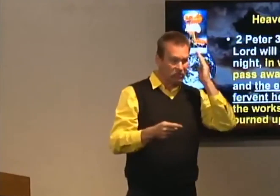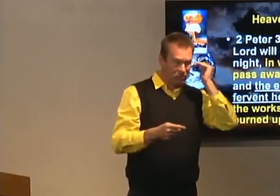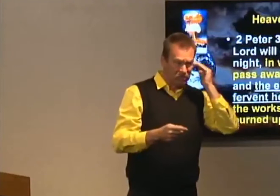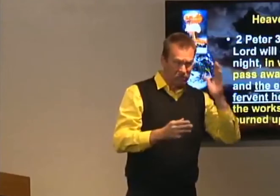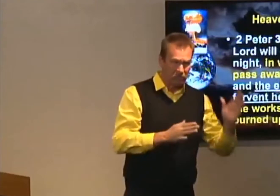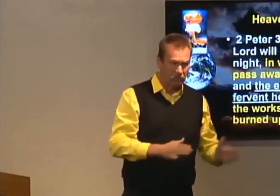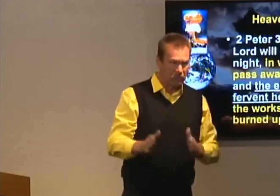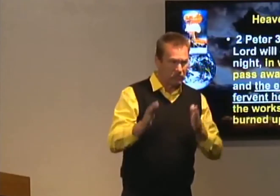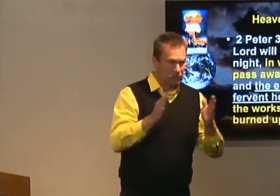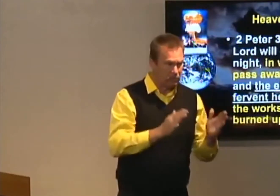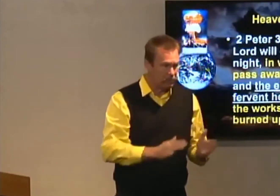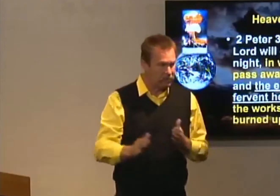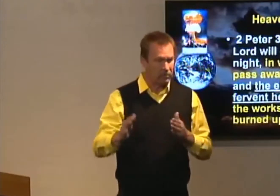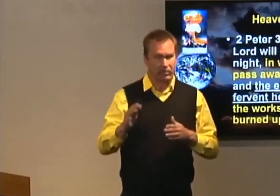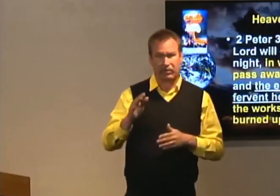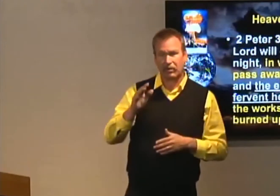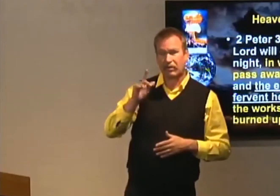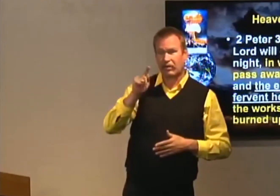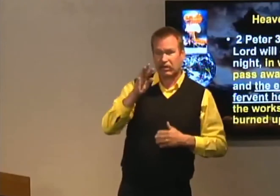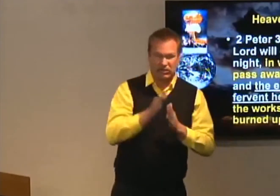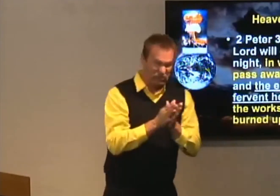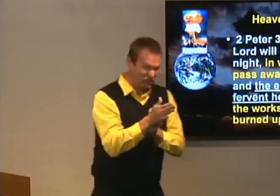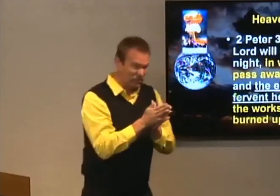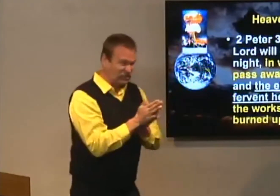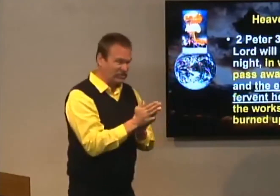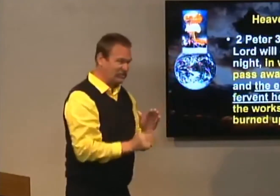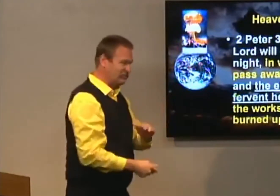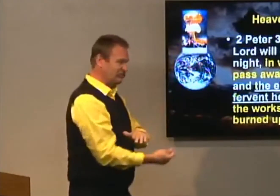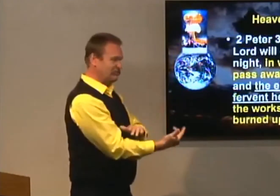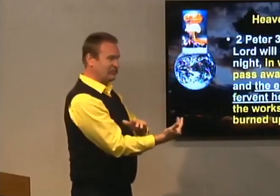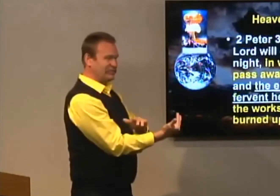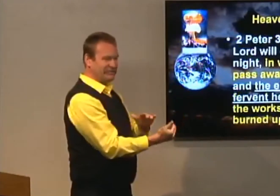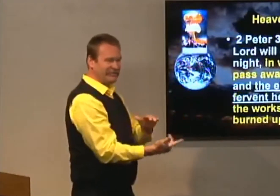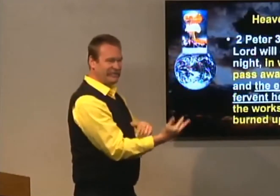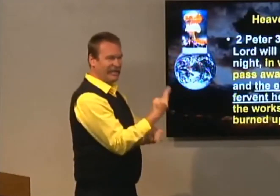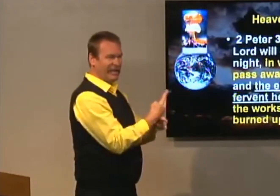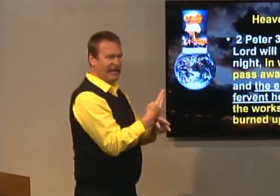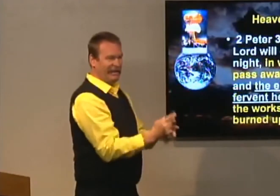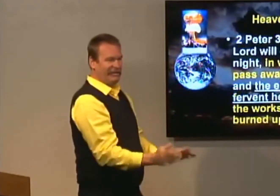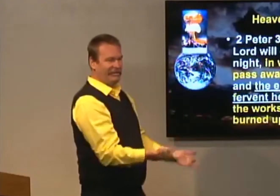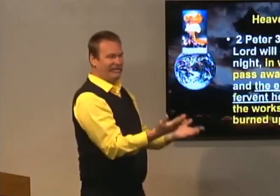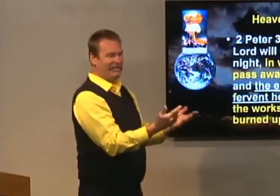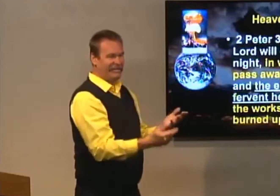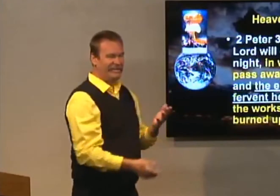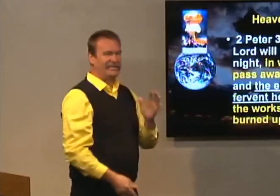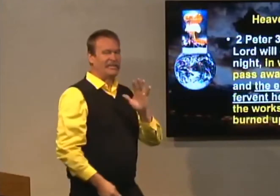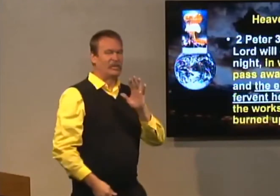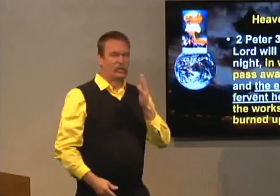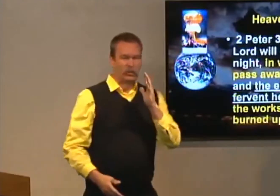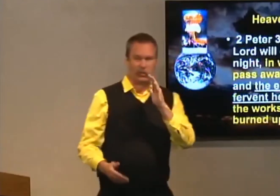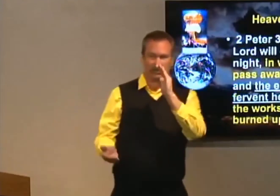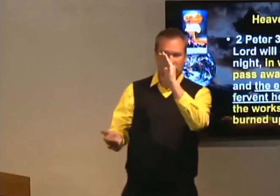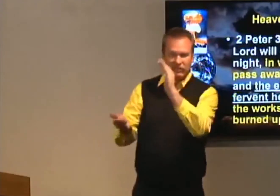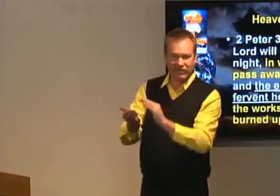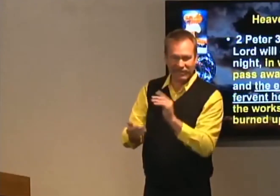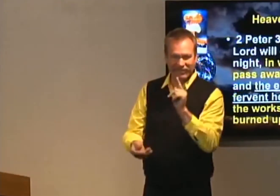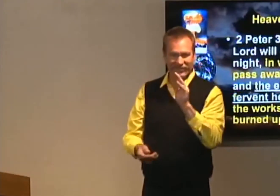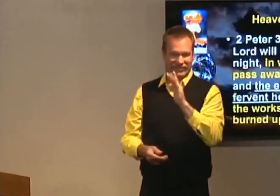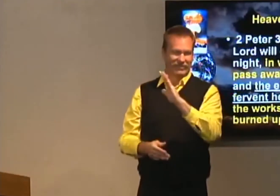of the world, and especially the ones in Korea, they're making all these plans. They're getting ready. It's like they're lighting the fire for